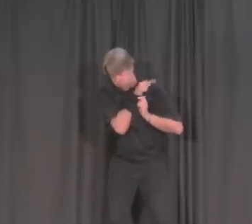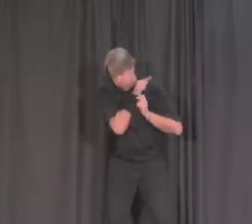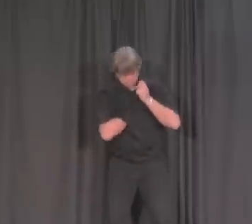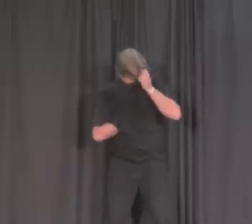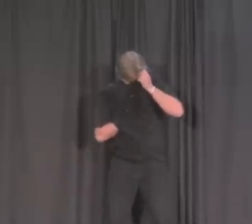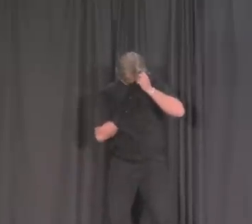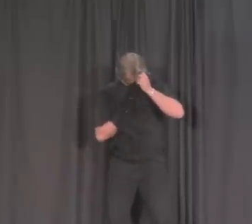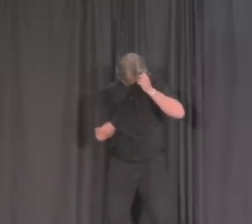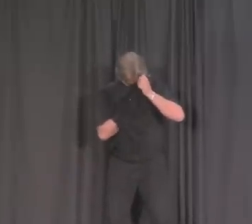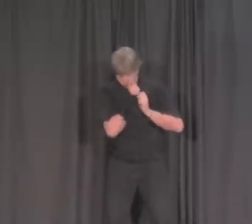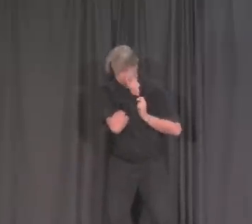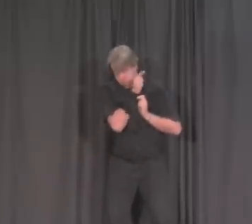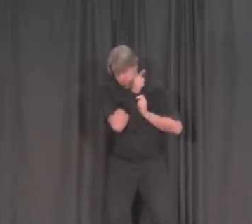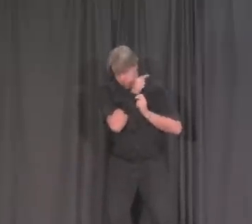Started telling me all kinds of secrets.